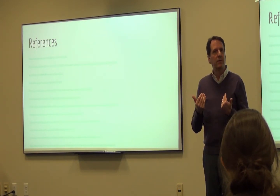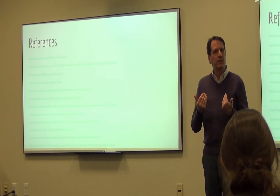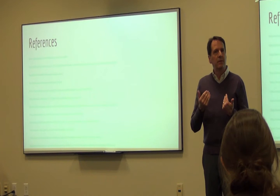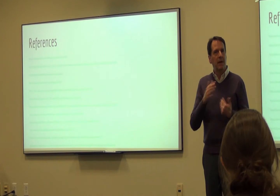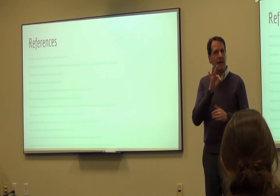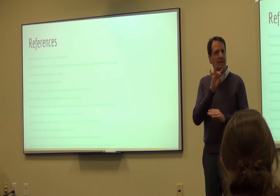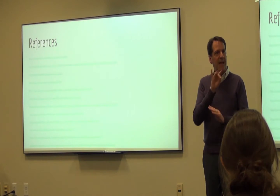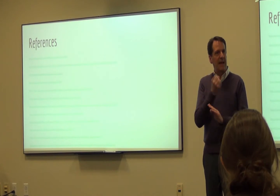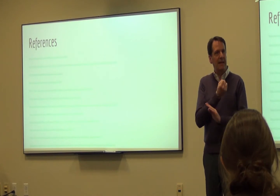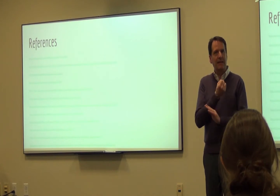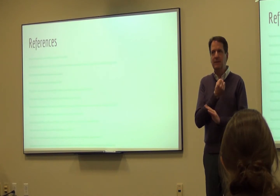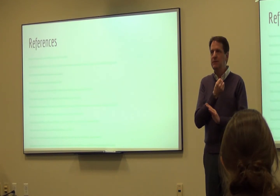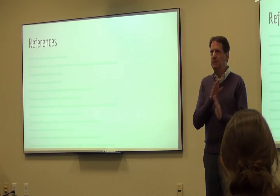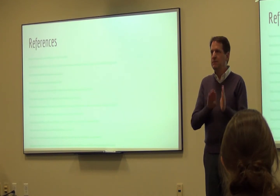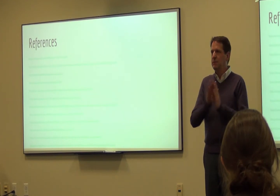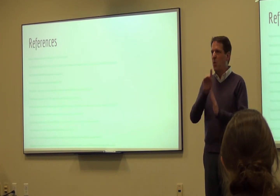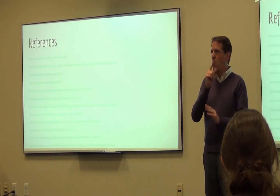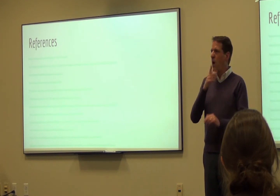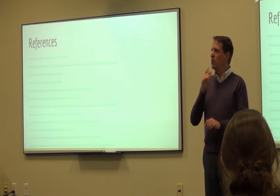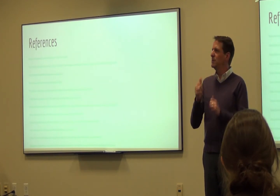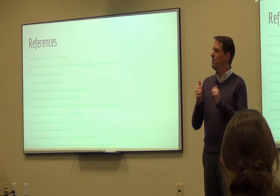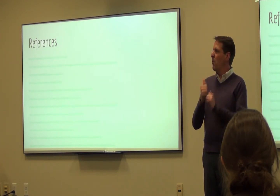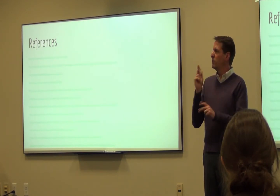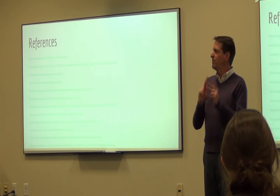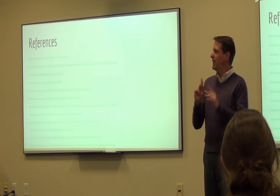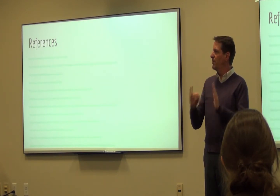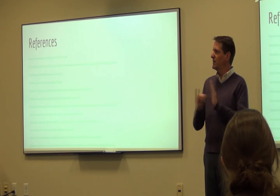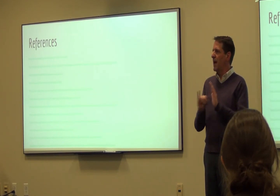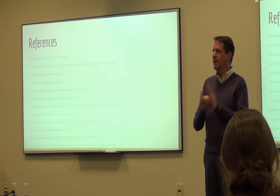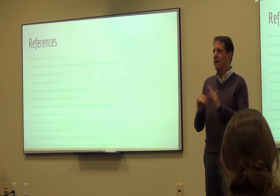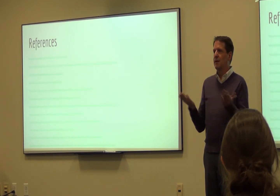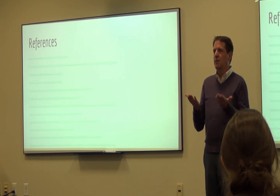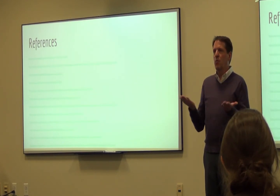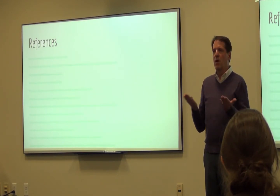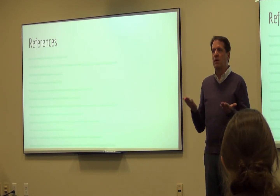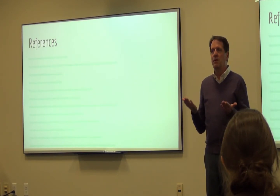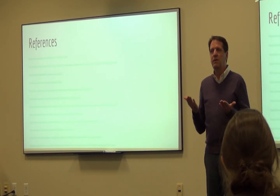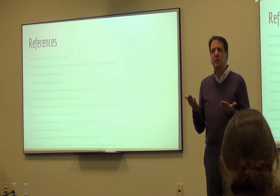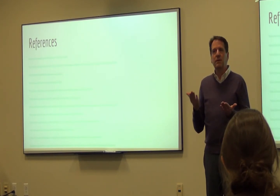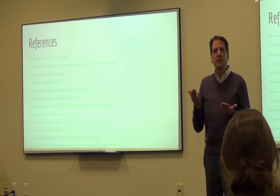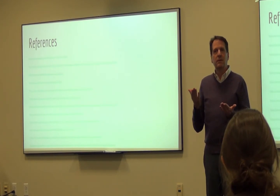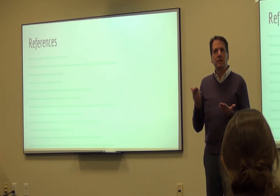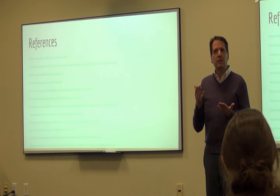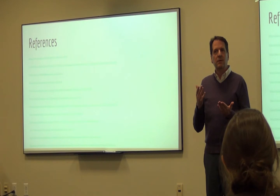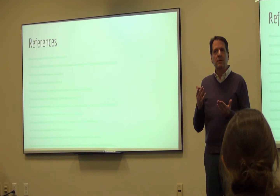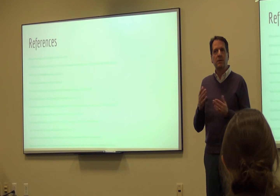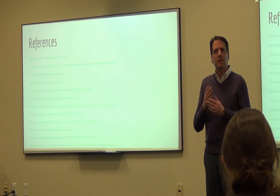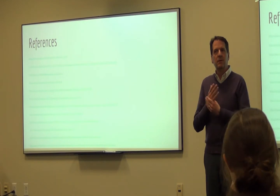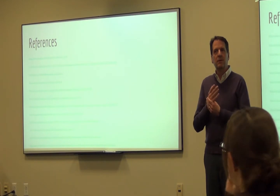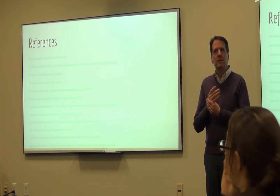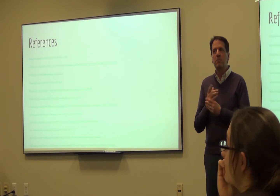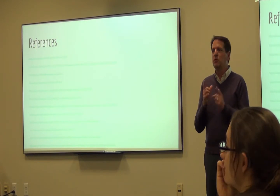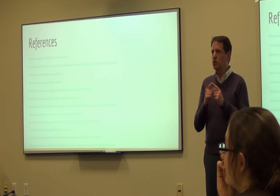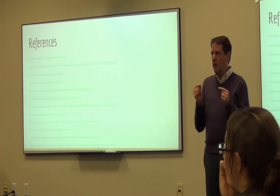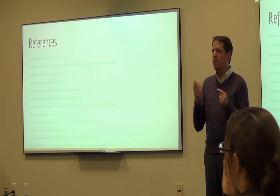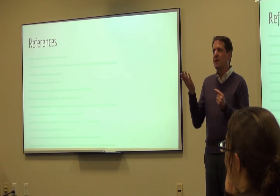how. In the 80s, do you remember? What were most people's identity at that time?